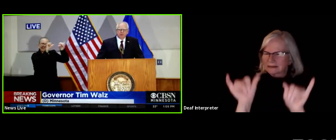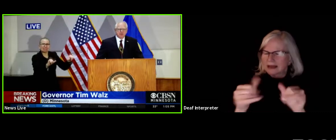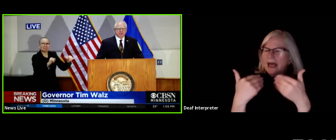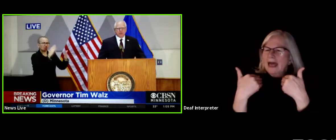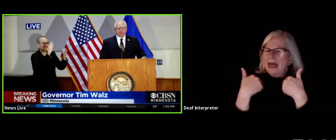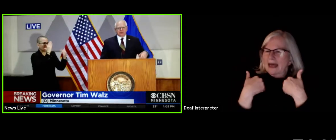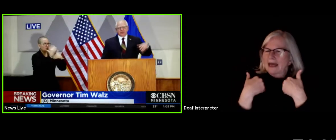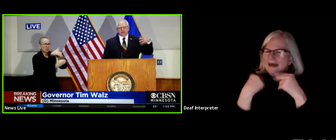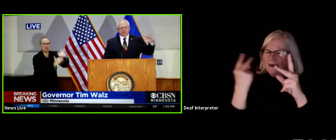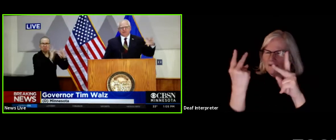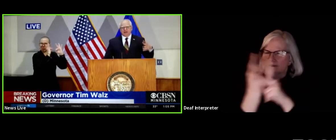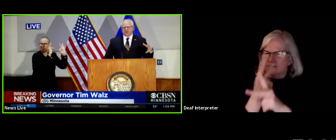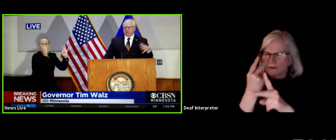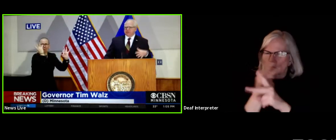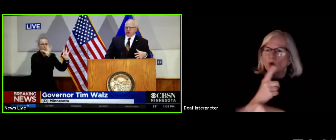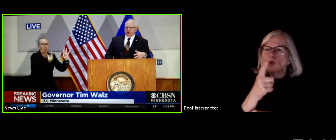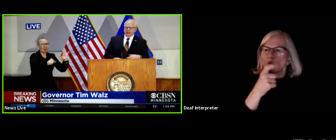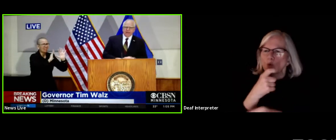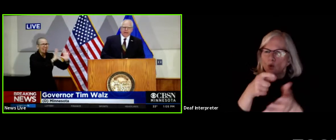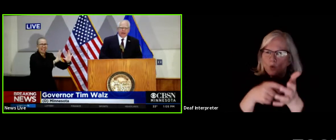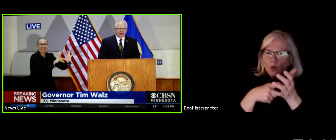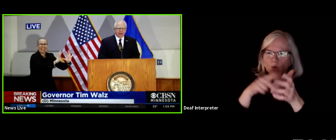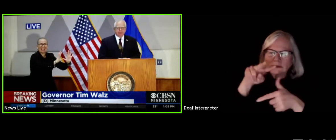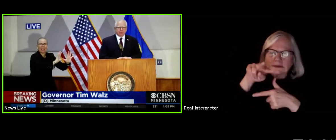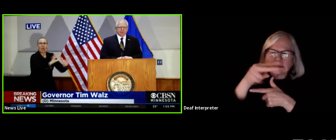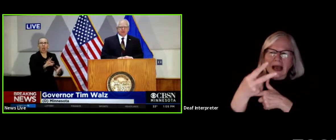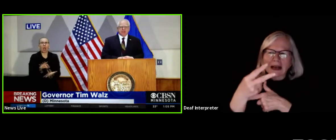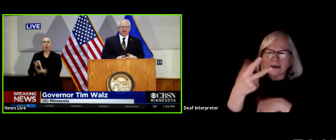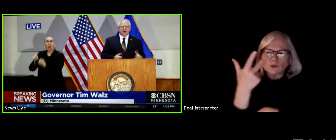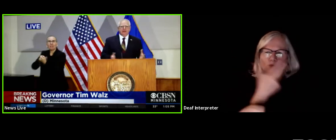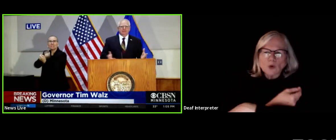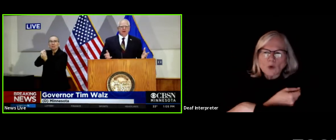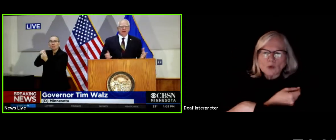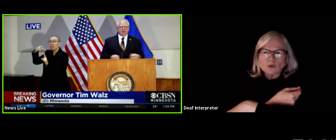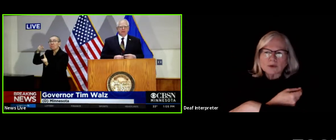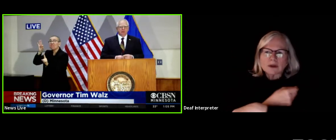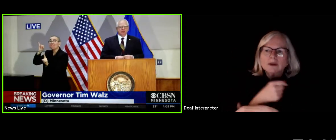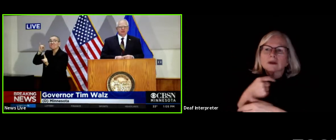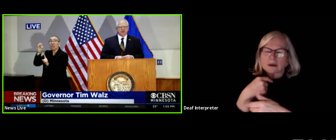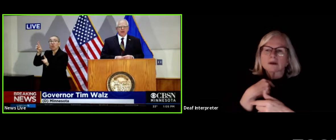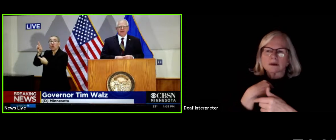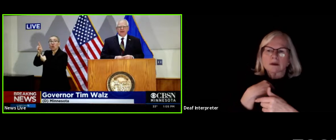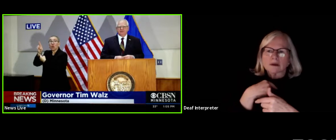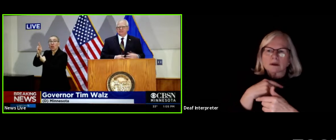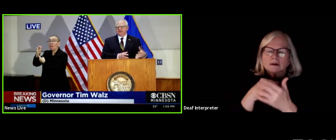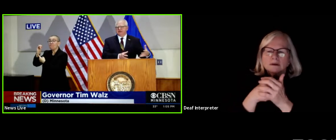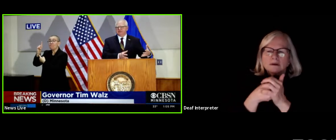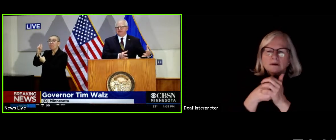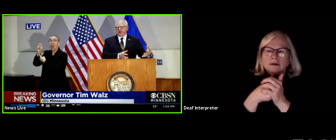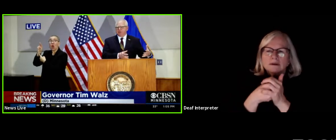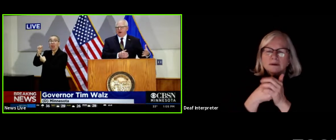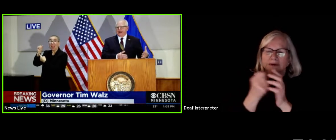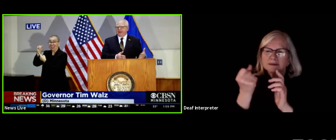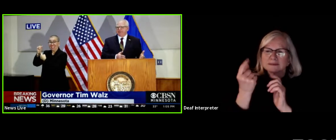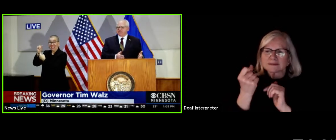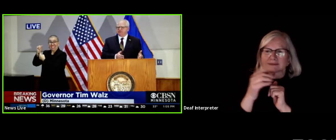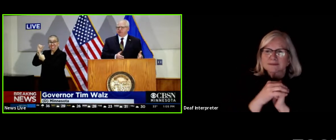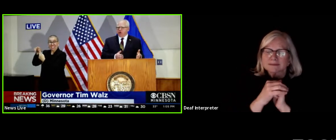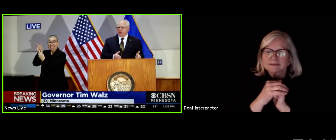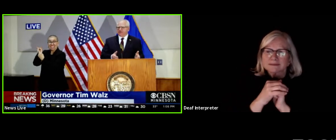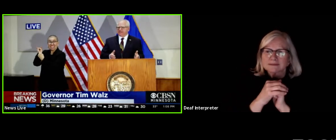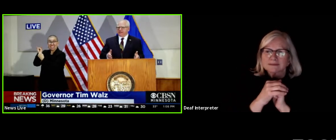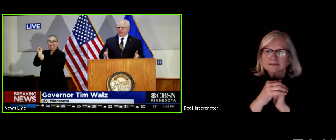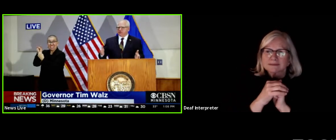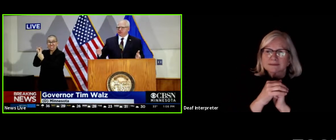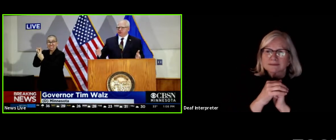remind people, especially what it does with the Pfizer and the Moderna, there's not a lot of research around the efficacy of what happens if